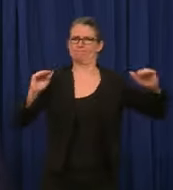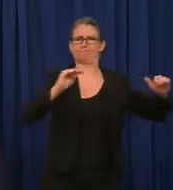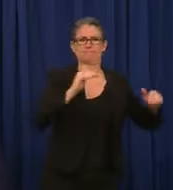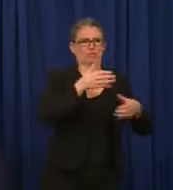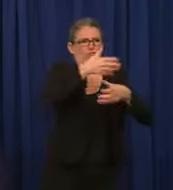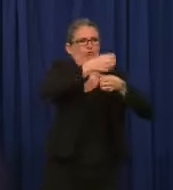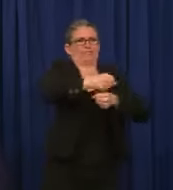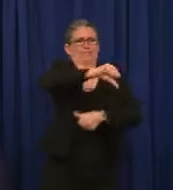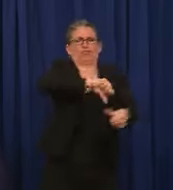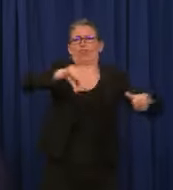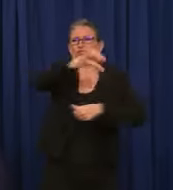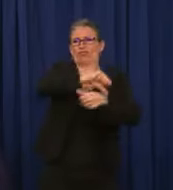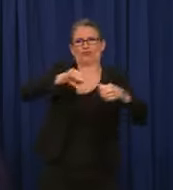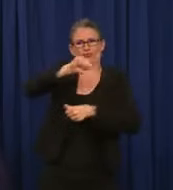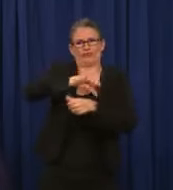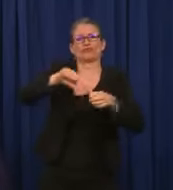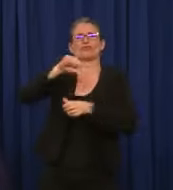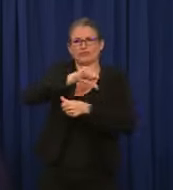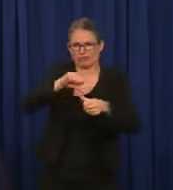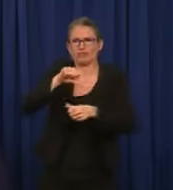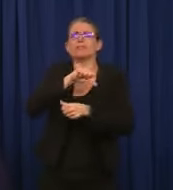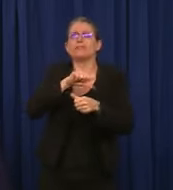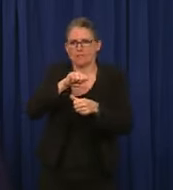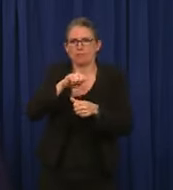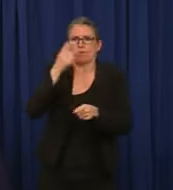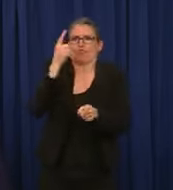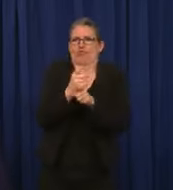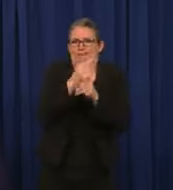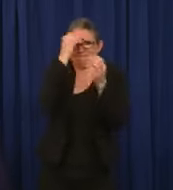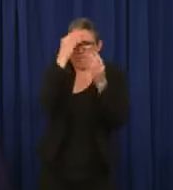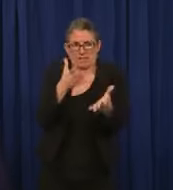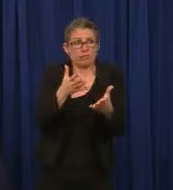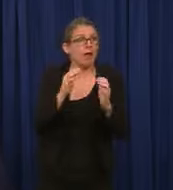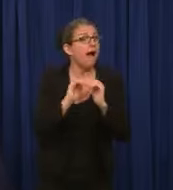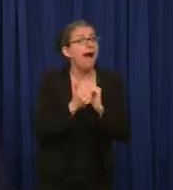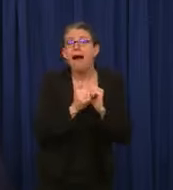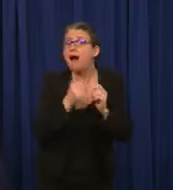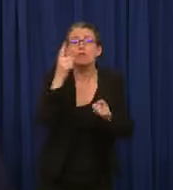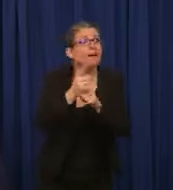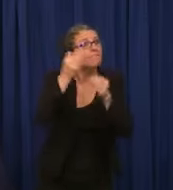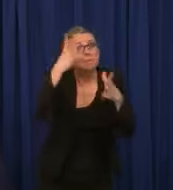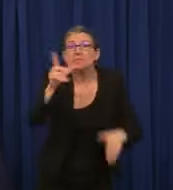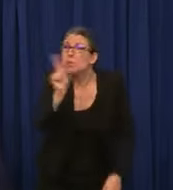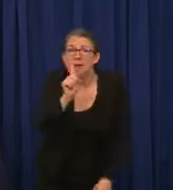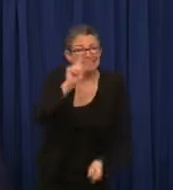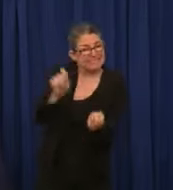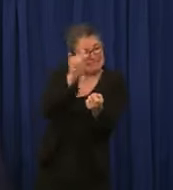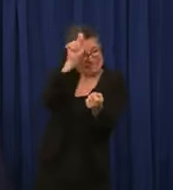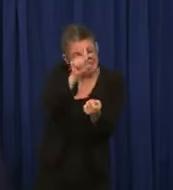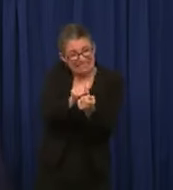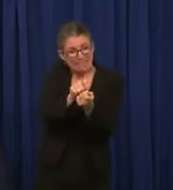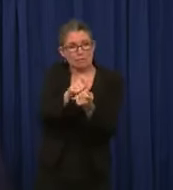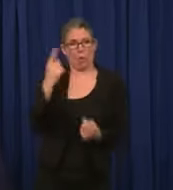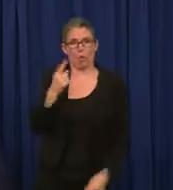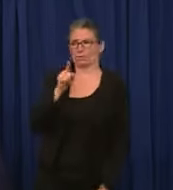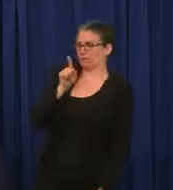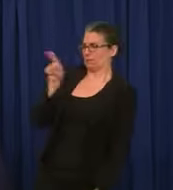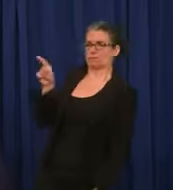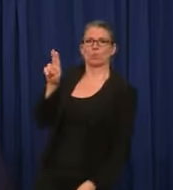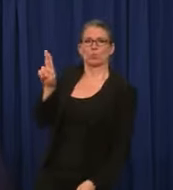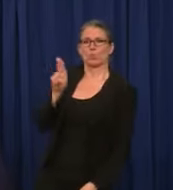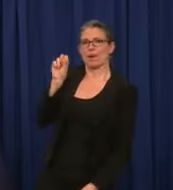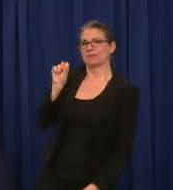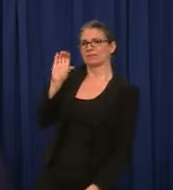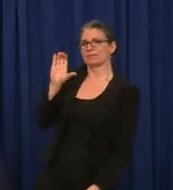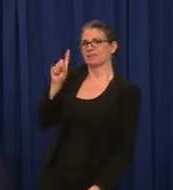Maine CDC's website, the US CDC's website, or, for example, for information about particular